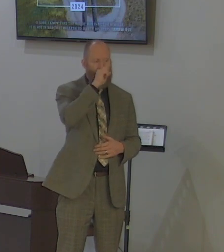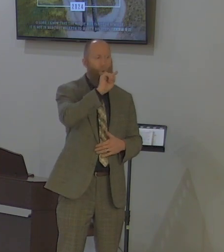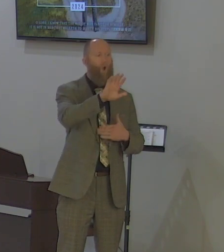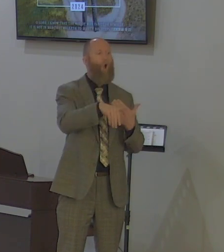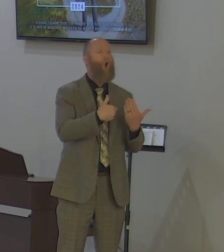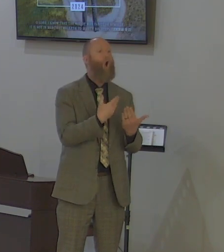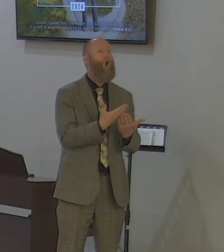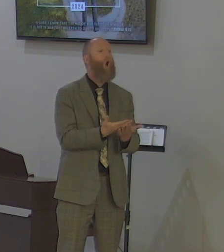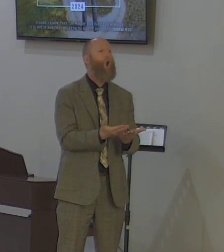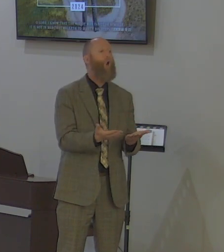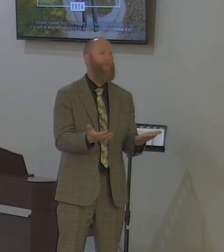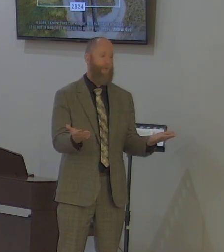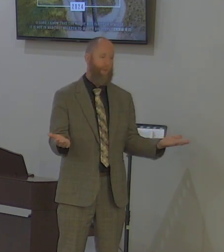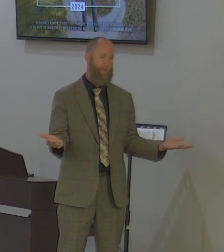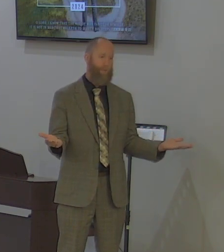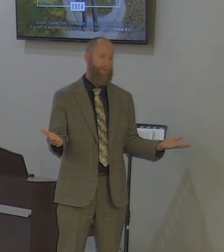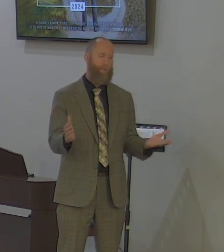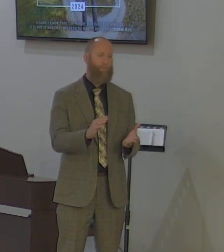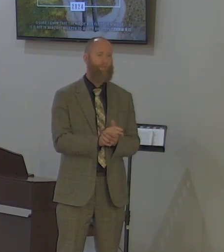Do you understand, church?